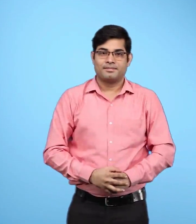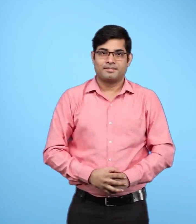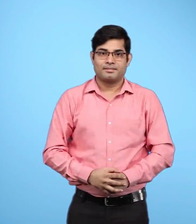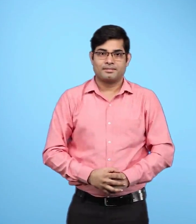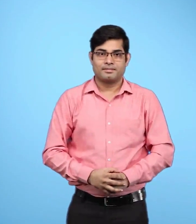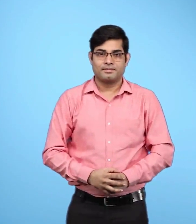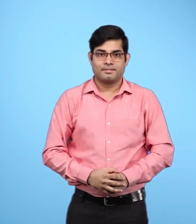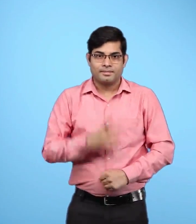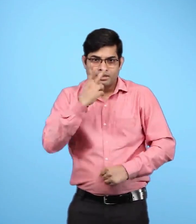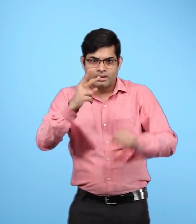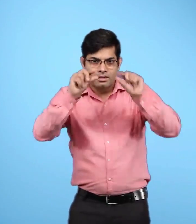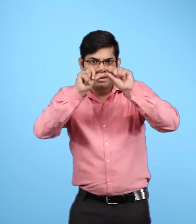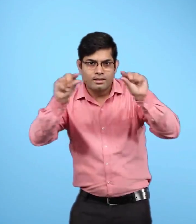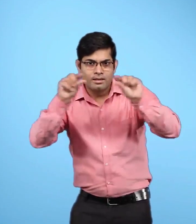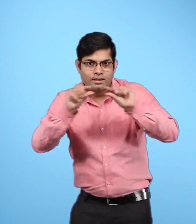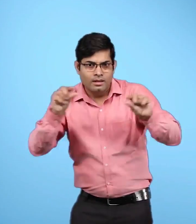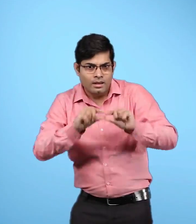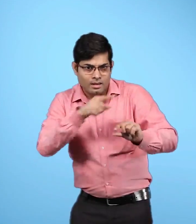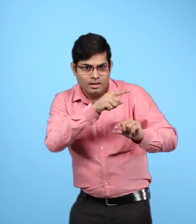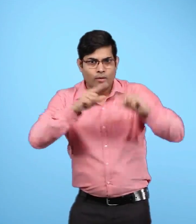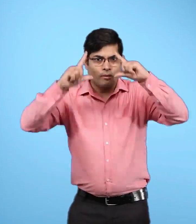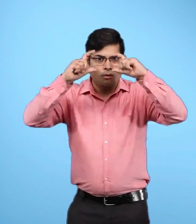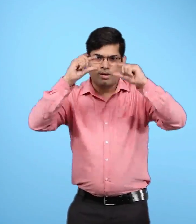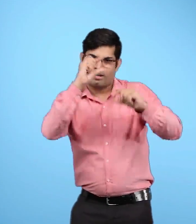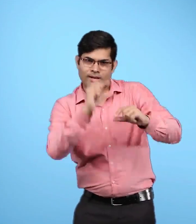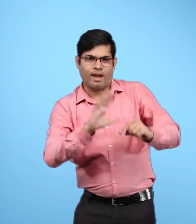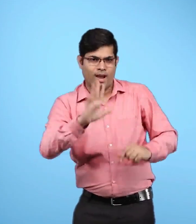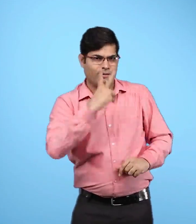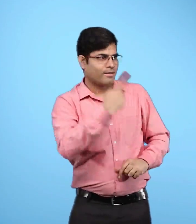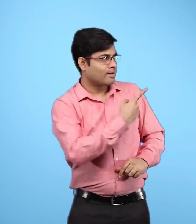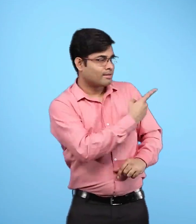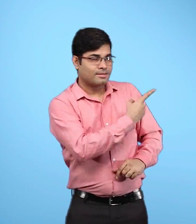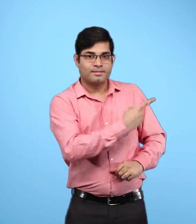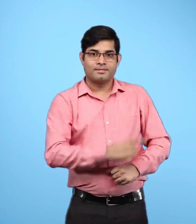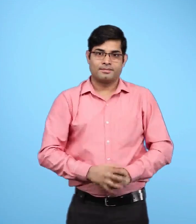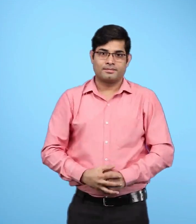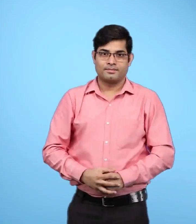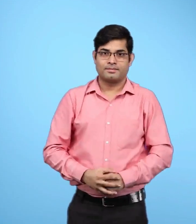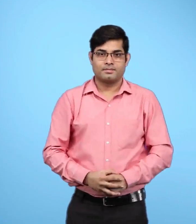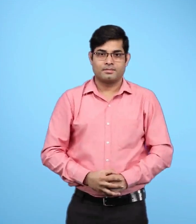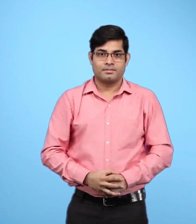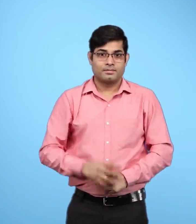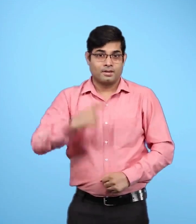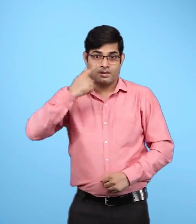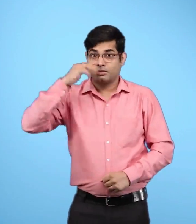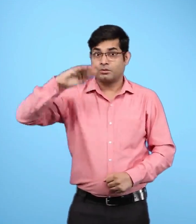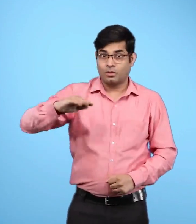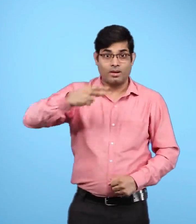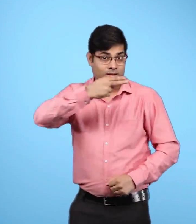In this part, the text is on the left side and picture is on the right side. Mala is going